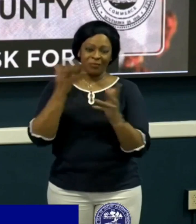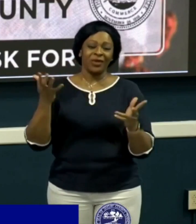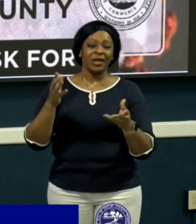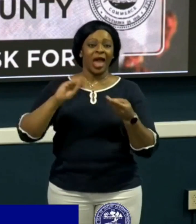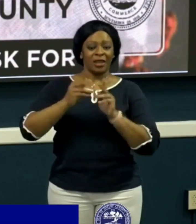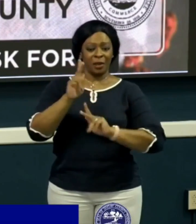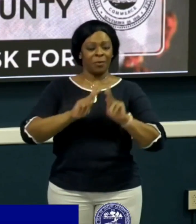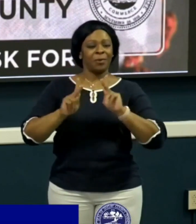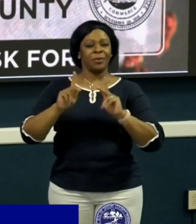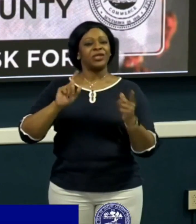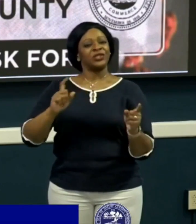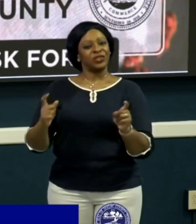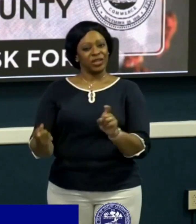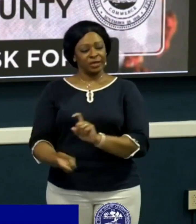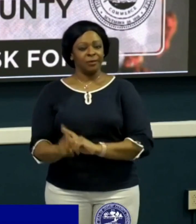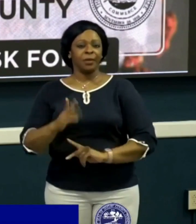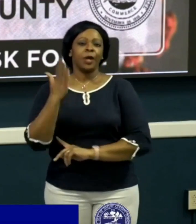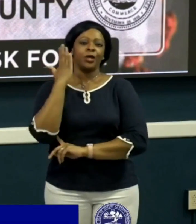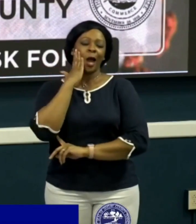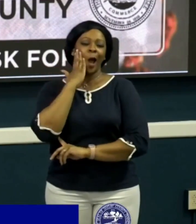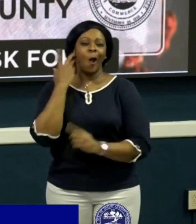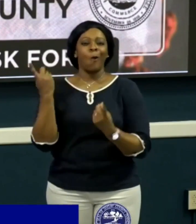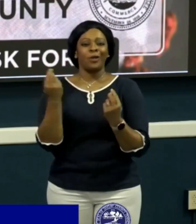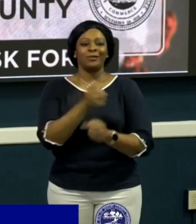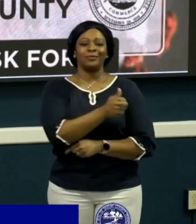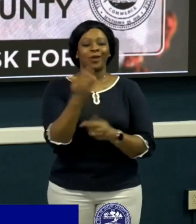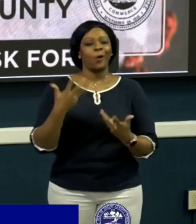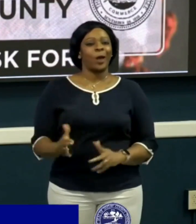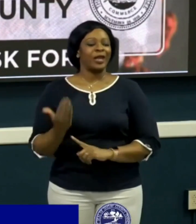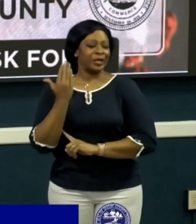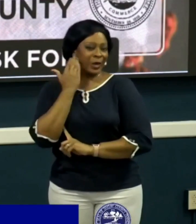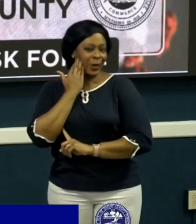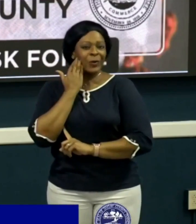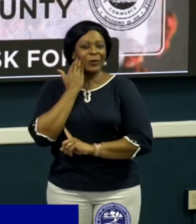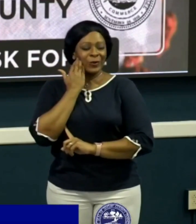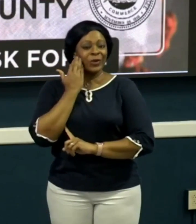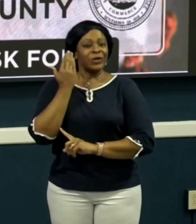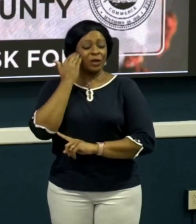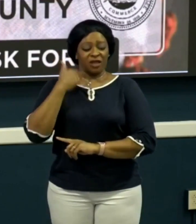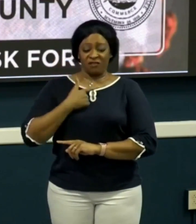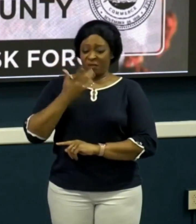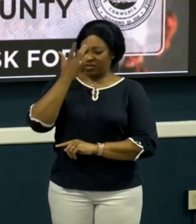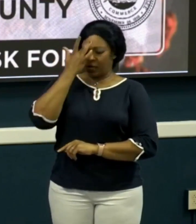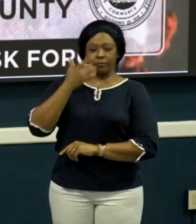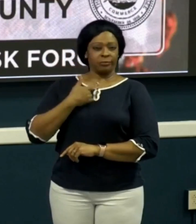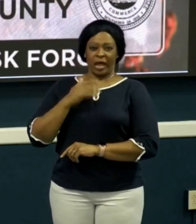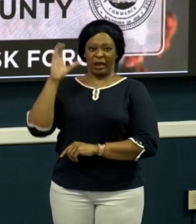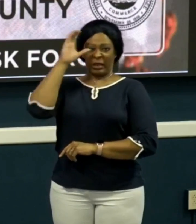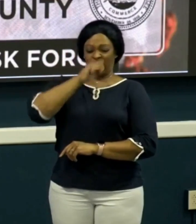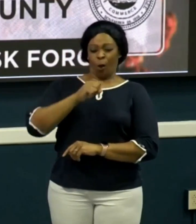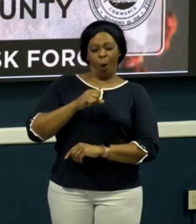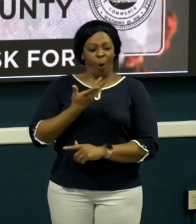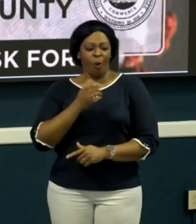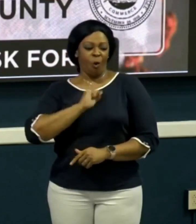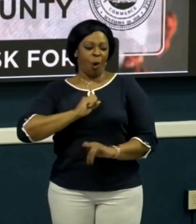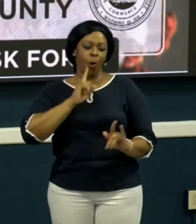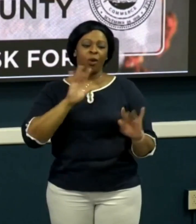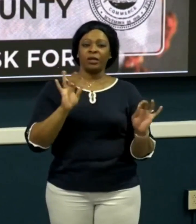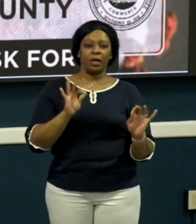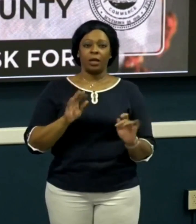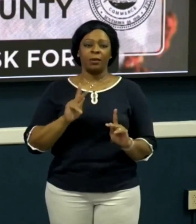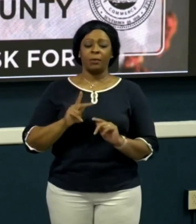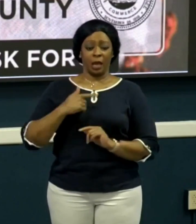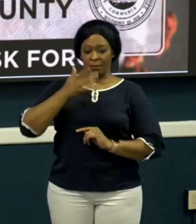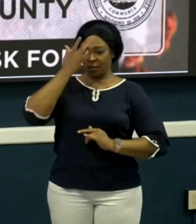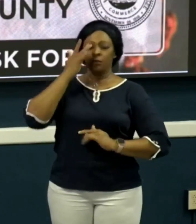population change. People know what to do. They know if I'm sick, I should not assume that it's just a cold. People are just